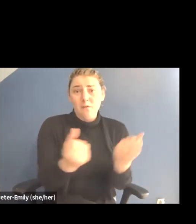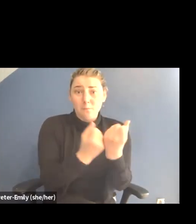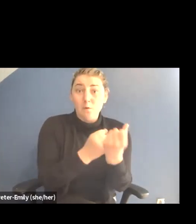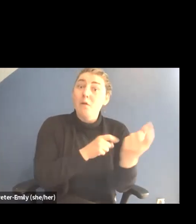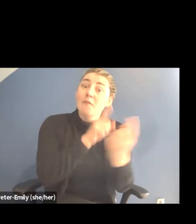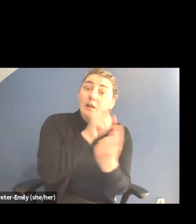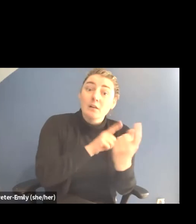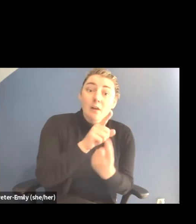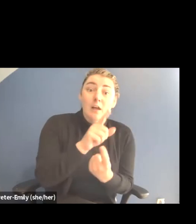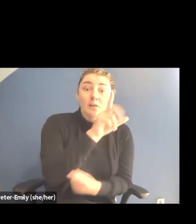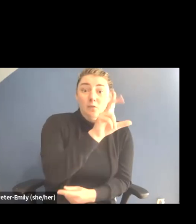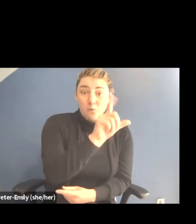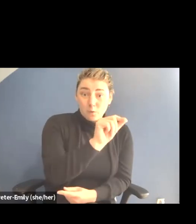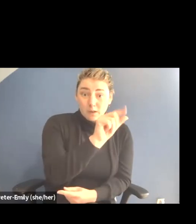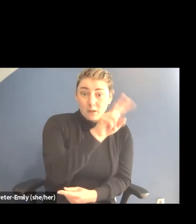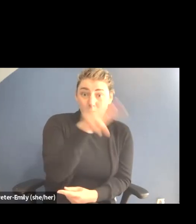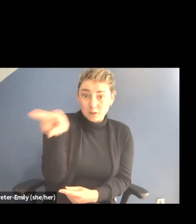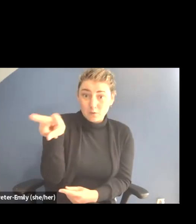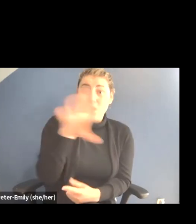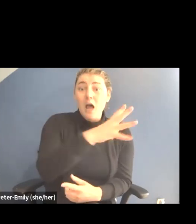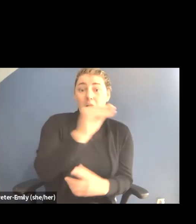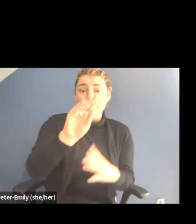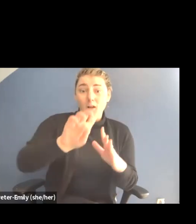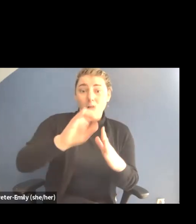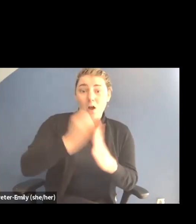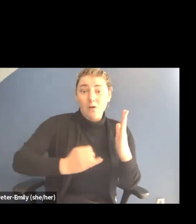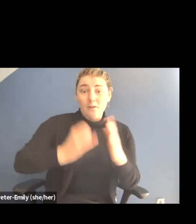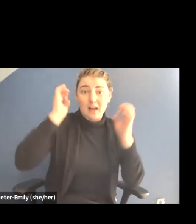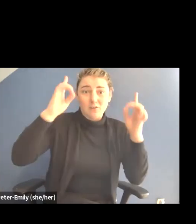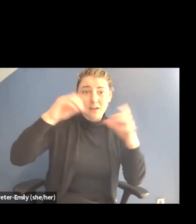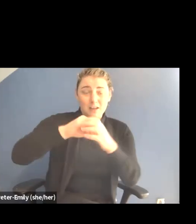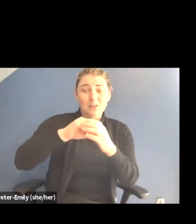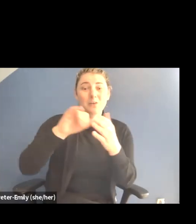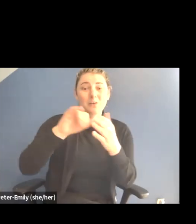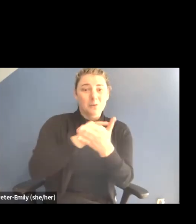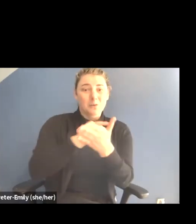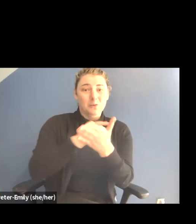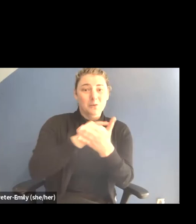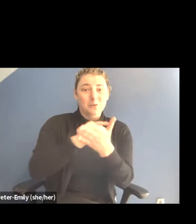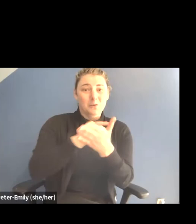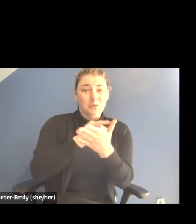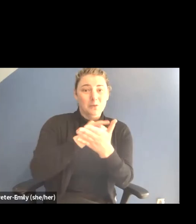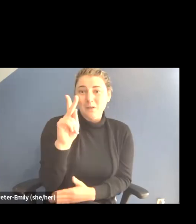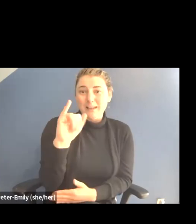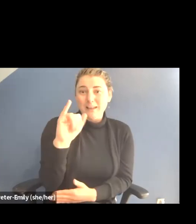Face-to-Face 2022 and of arts education in New York City. Oh, wonderful. Thanks so much, Kinsey is